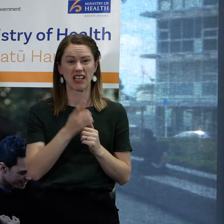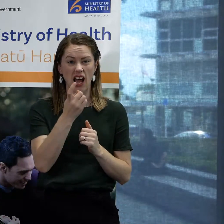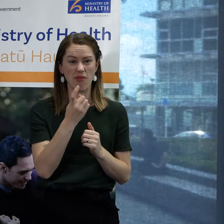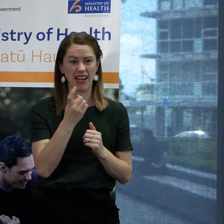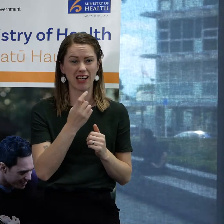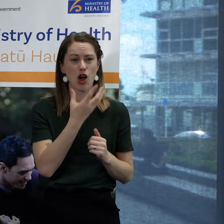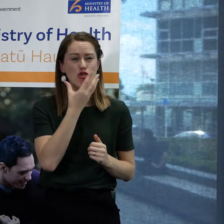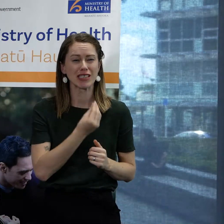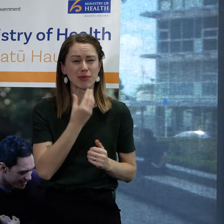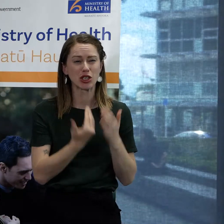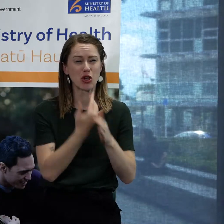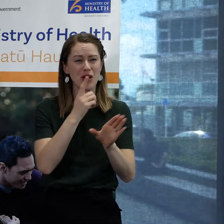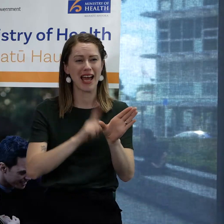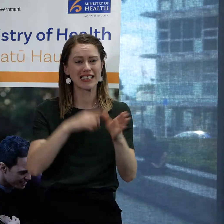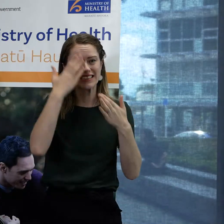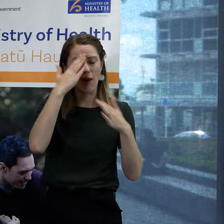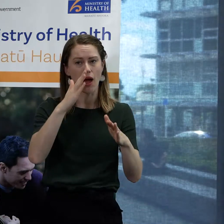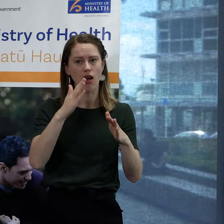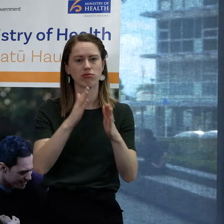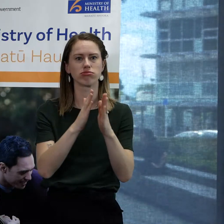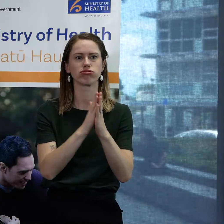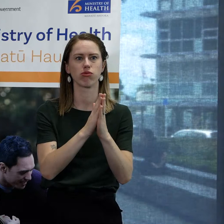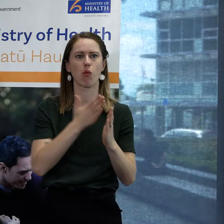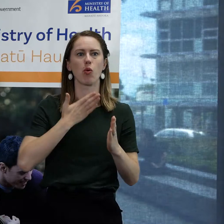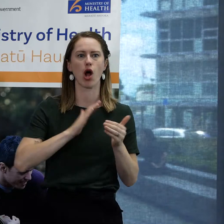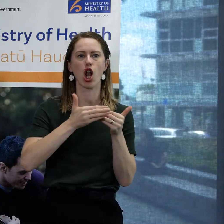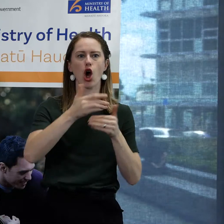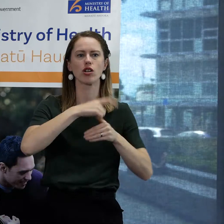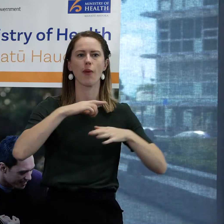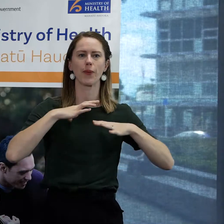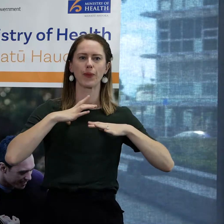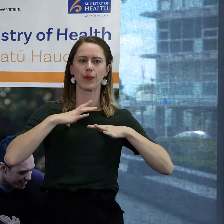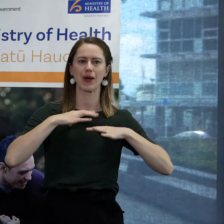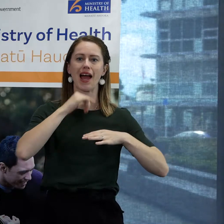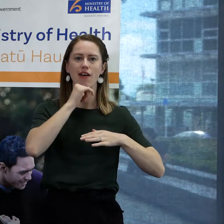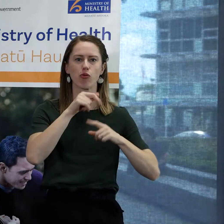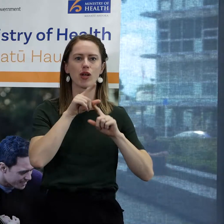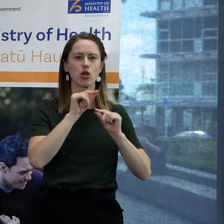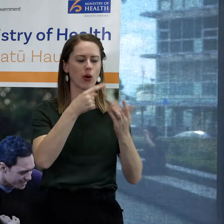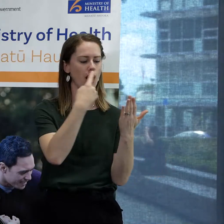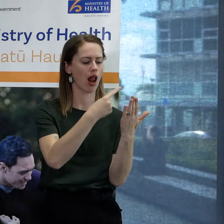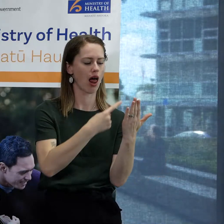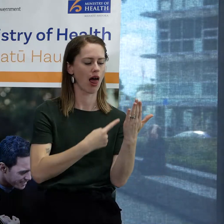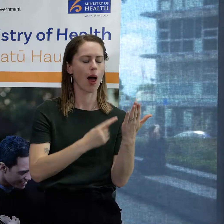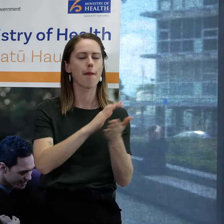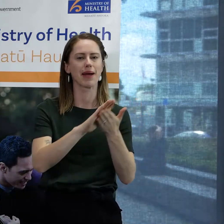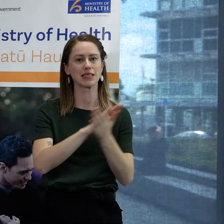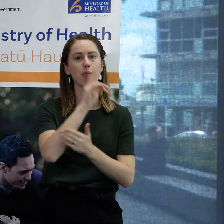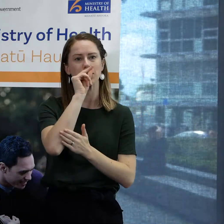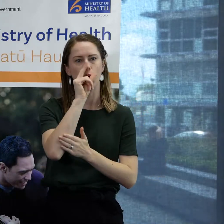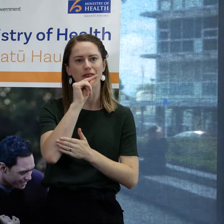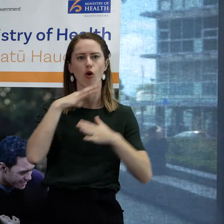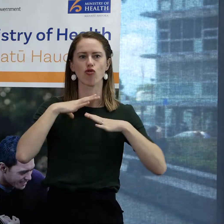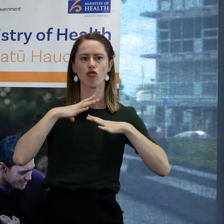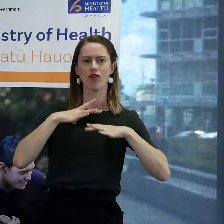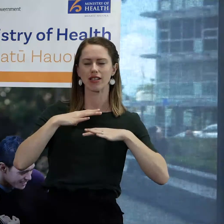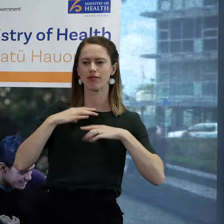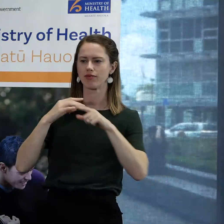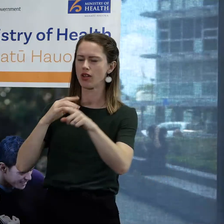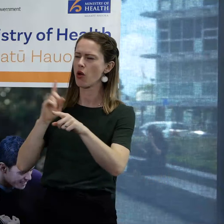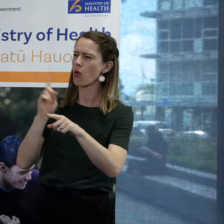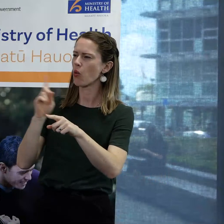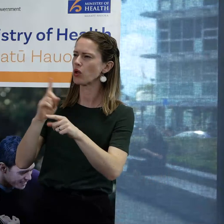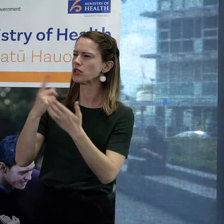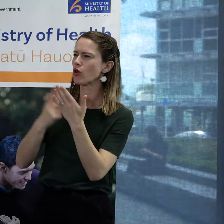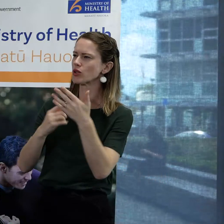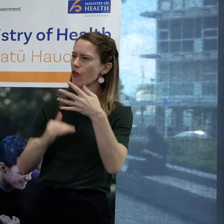over Christmas and New Year, and if we can embed these behaviours, we are much more likely to be able to do that. And what is the threshold to move to an alert level?